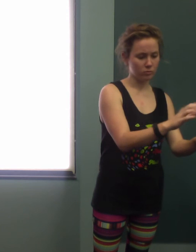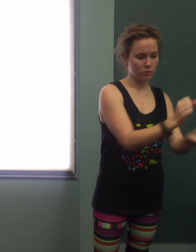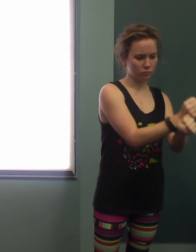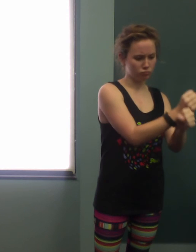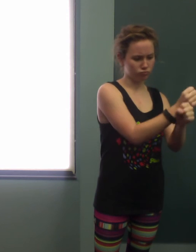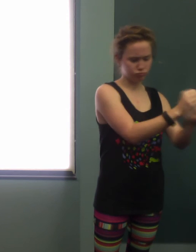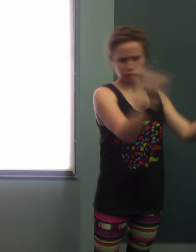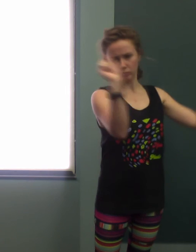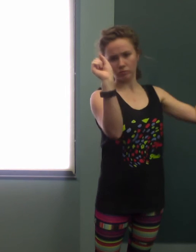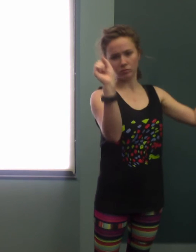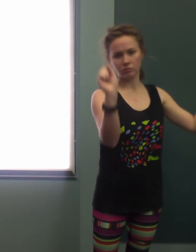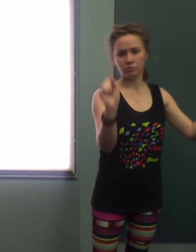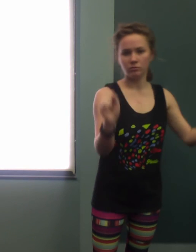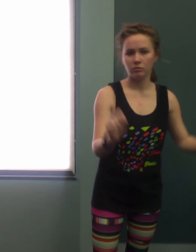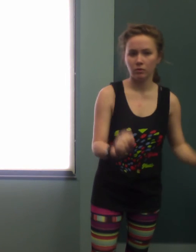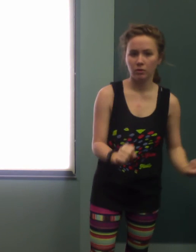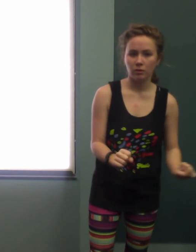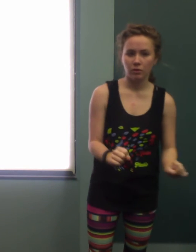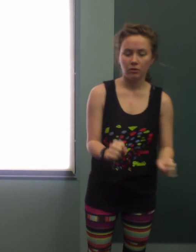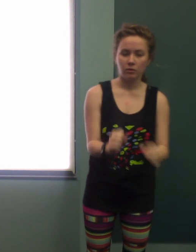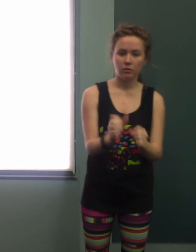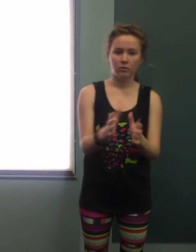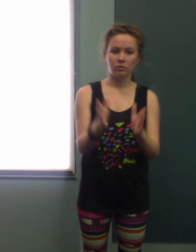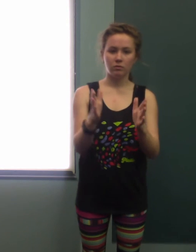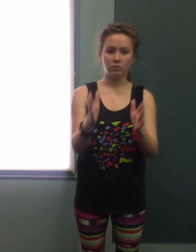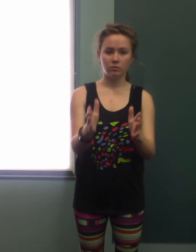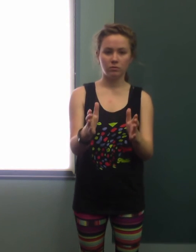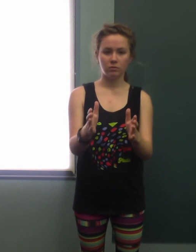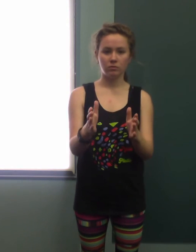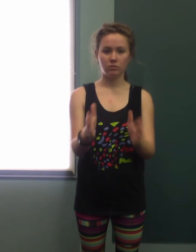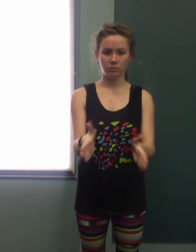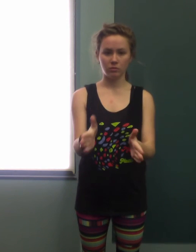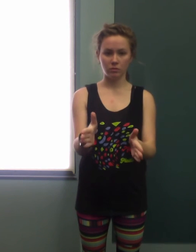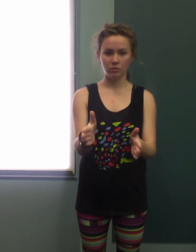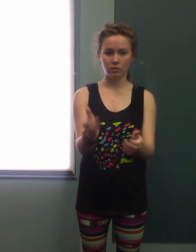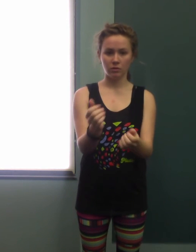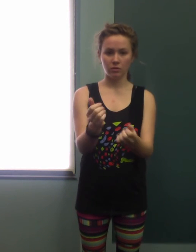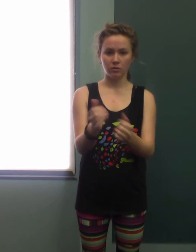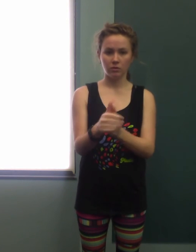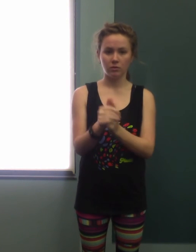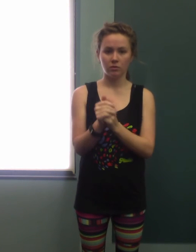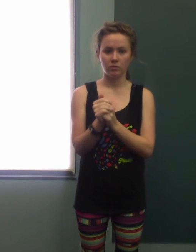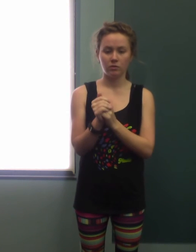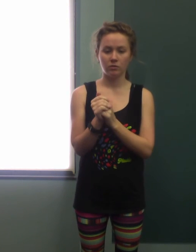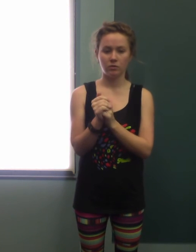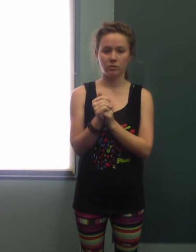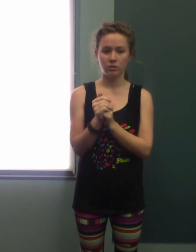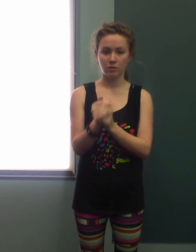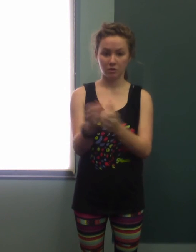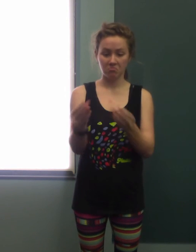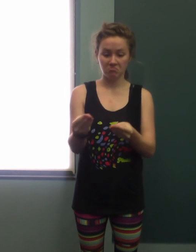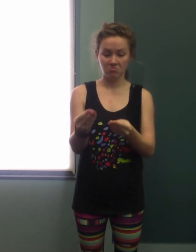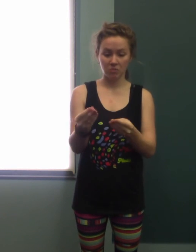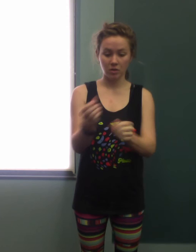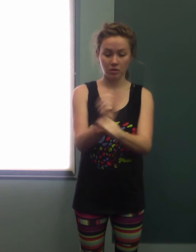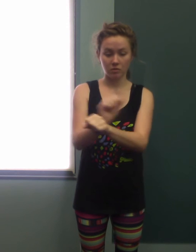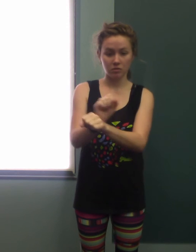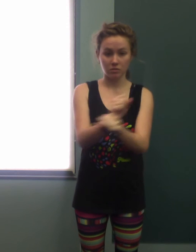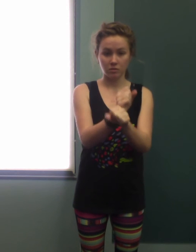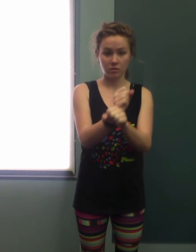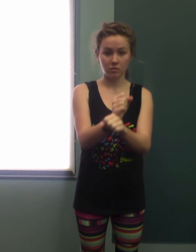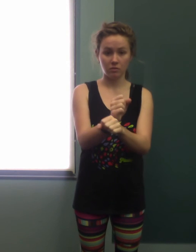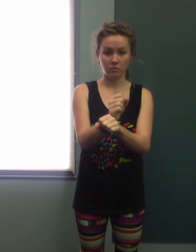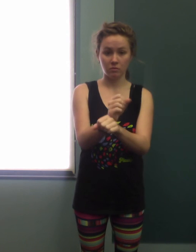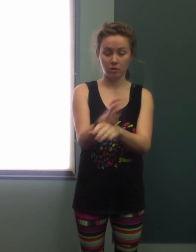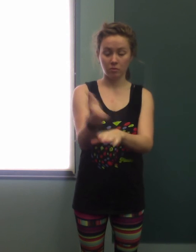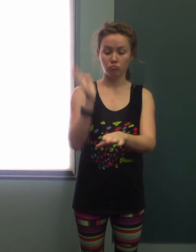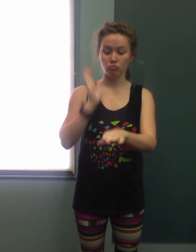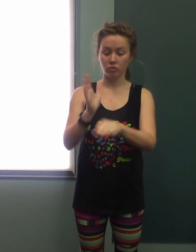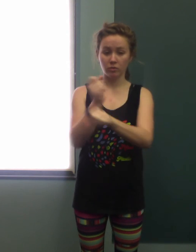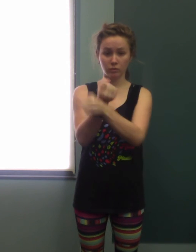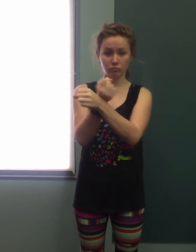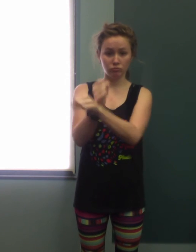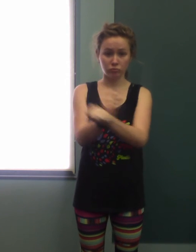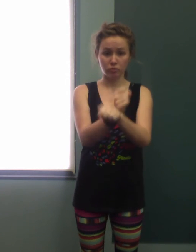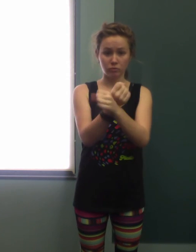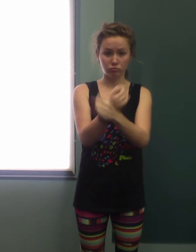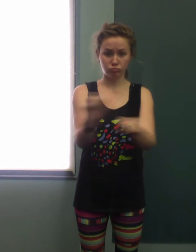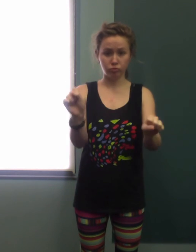rights, regardless of race, to American men. This war freed 4 million